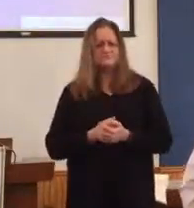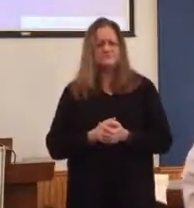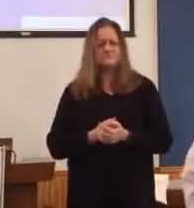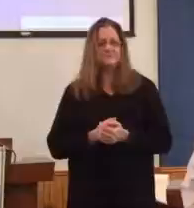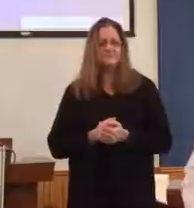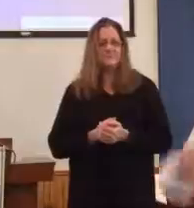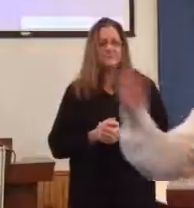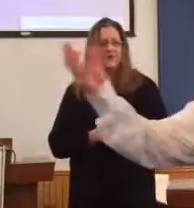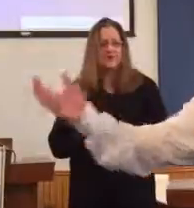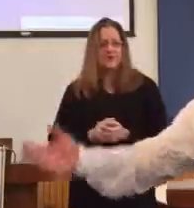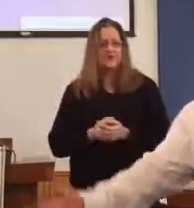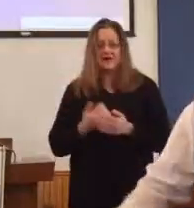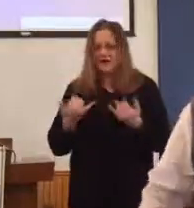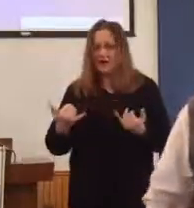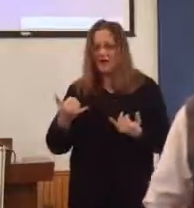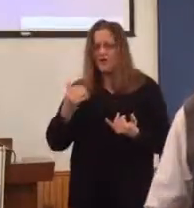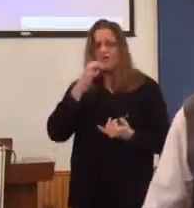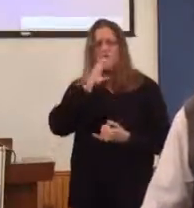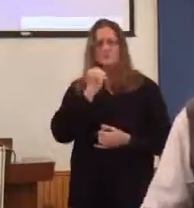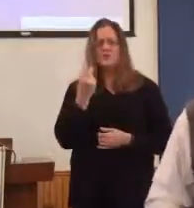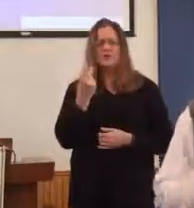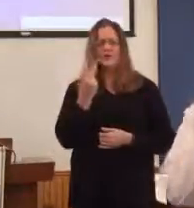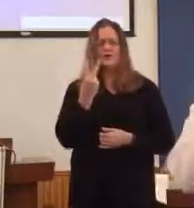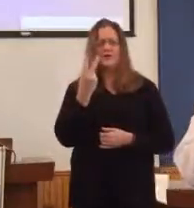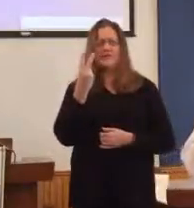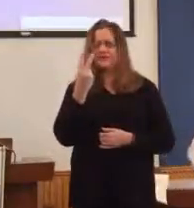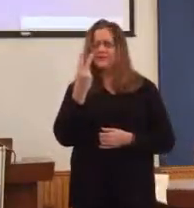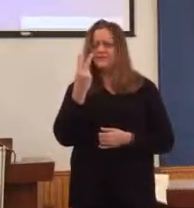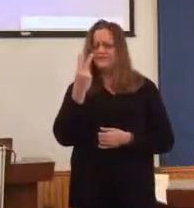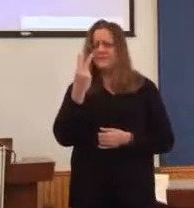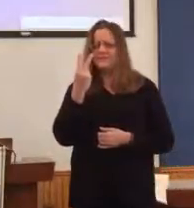And now he's 12 years old.